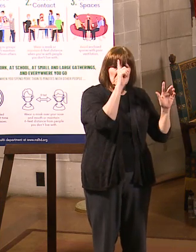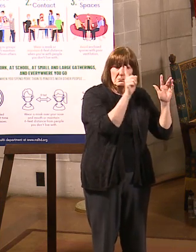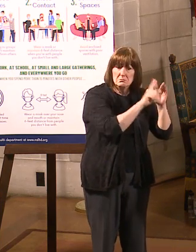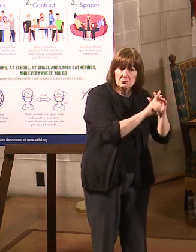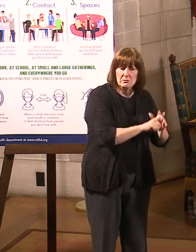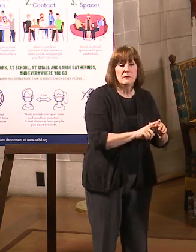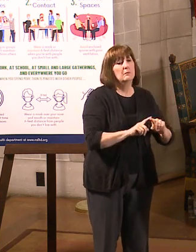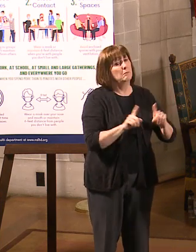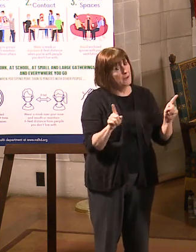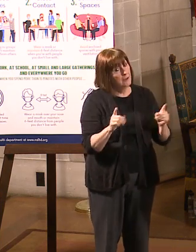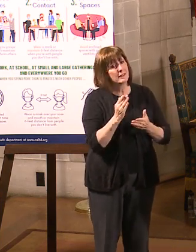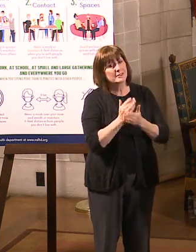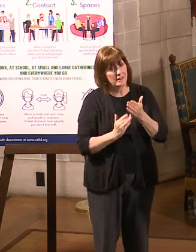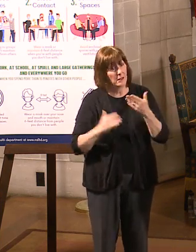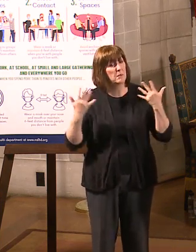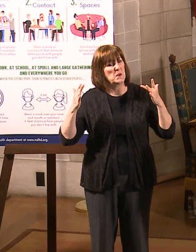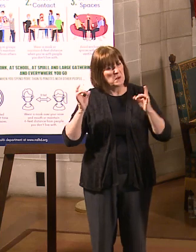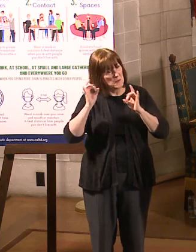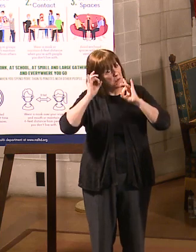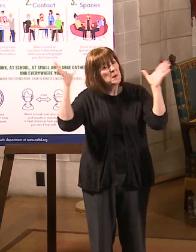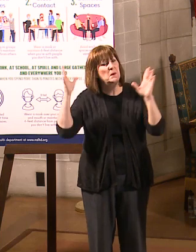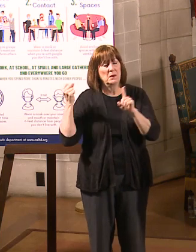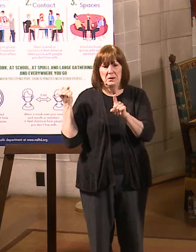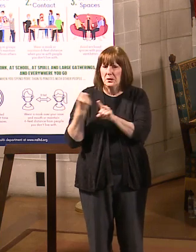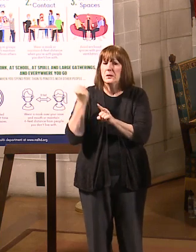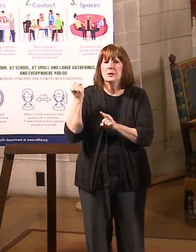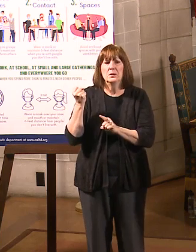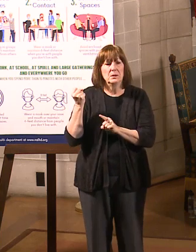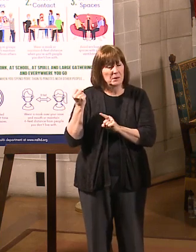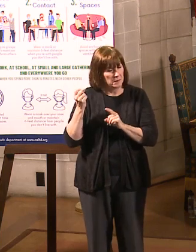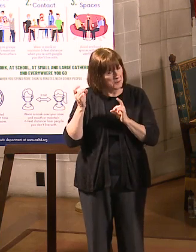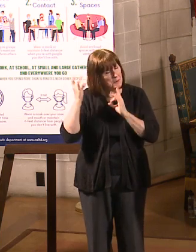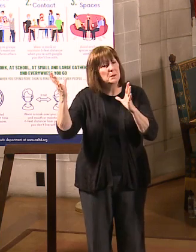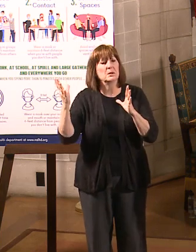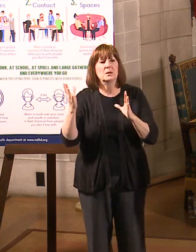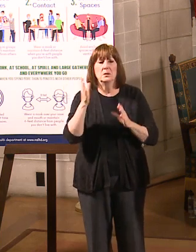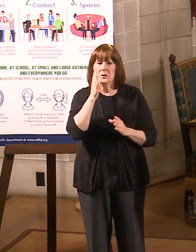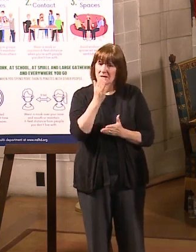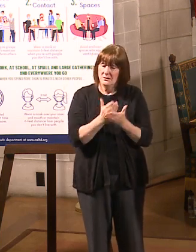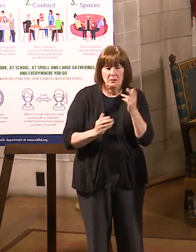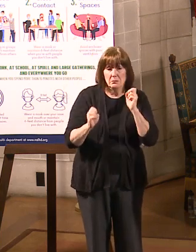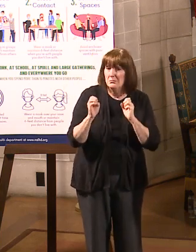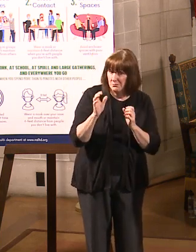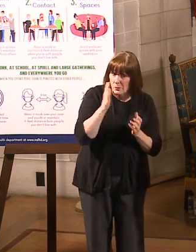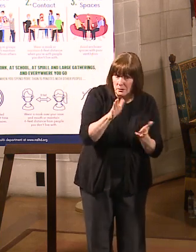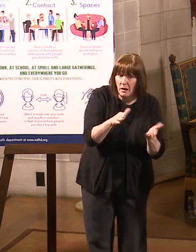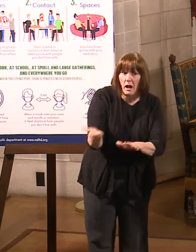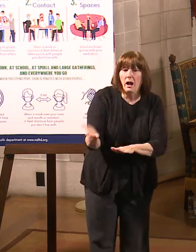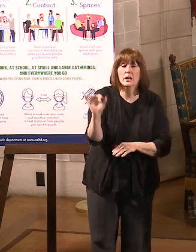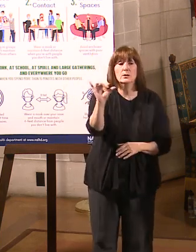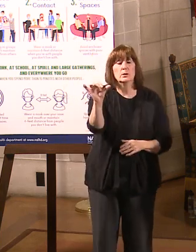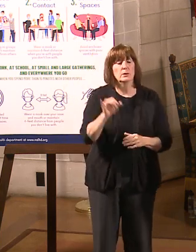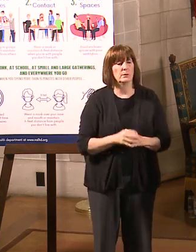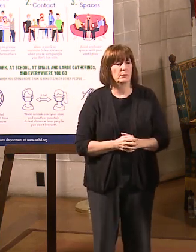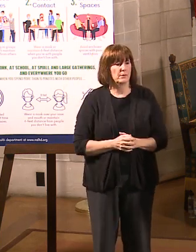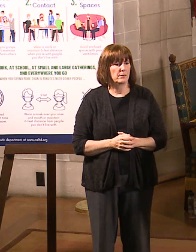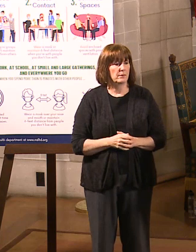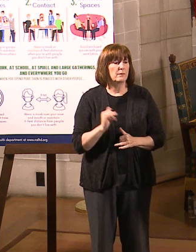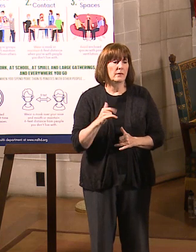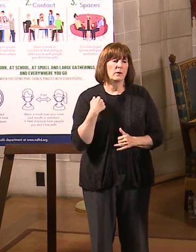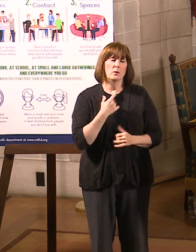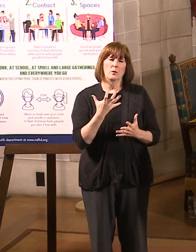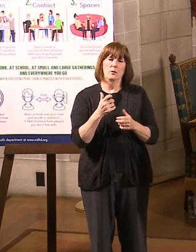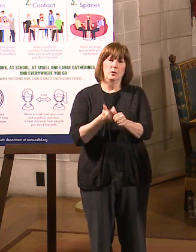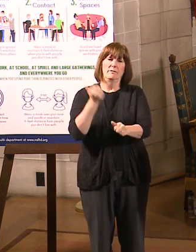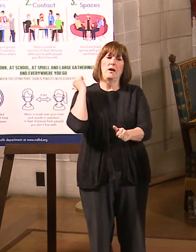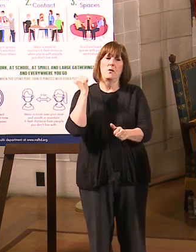some people will be severely impacted, and some people will even die of coronavirus. And that's what we're looking to avoid,